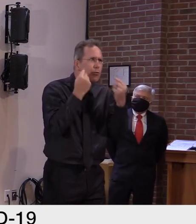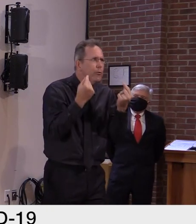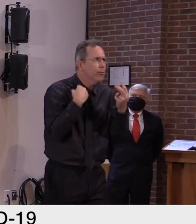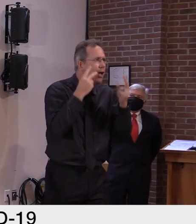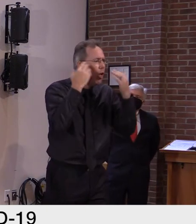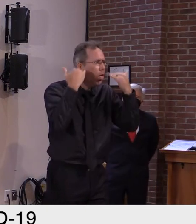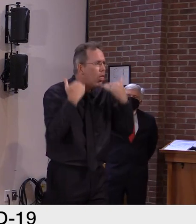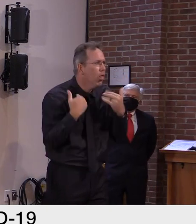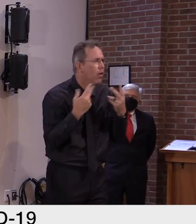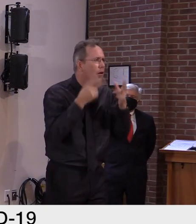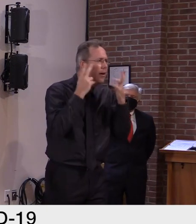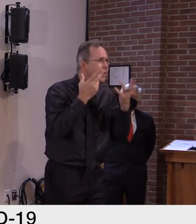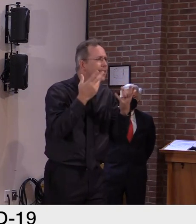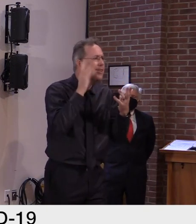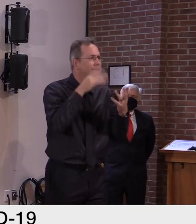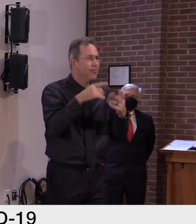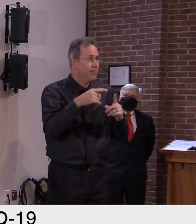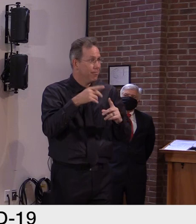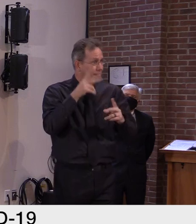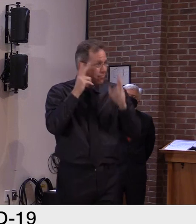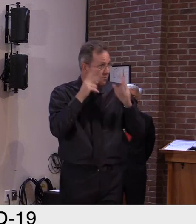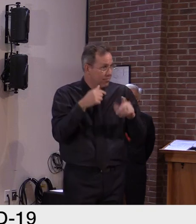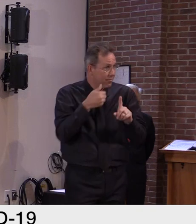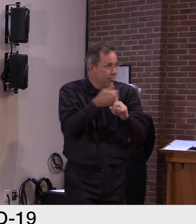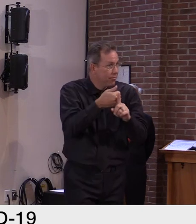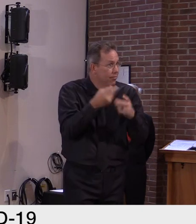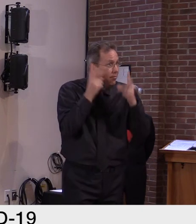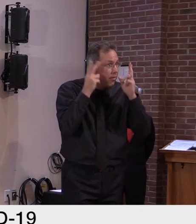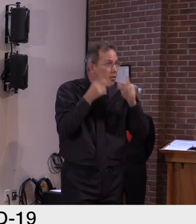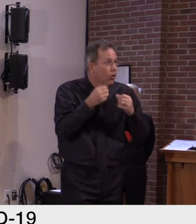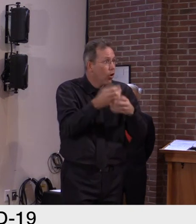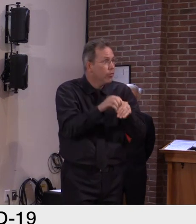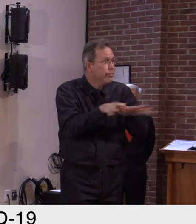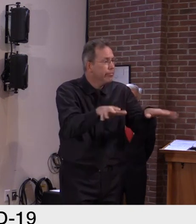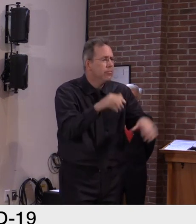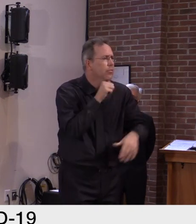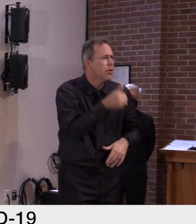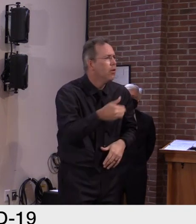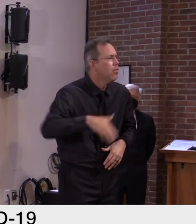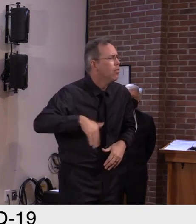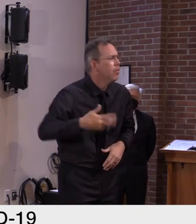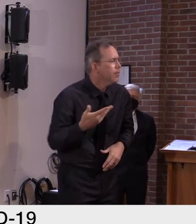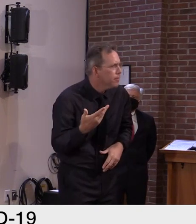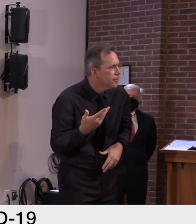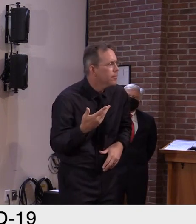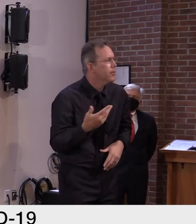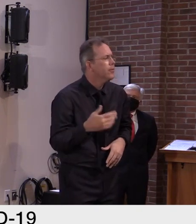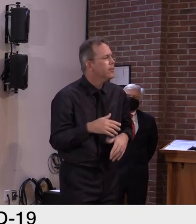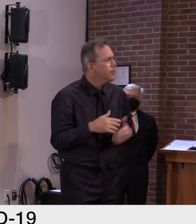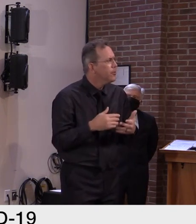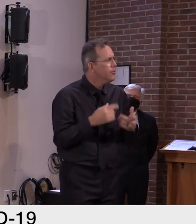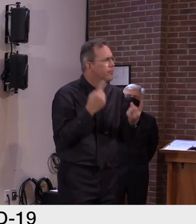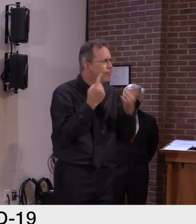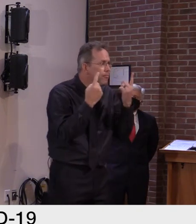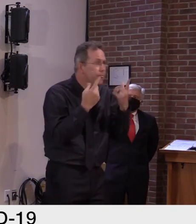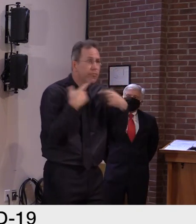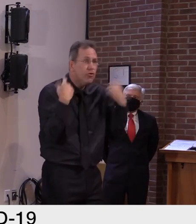salons and barbershops. That's not where it's happening. And what about gyms? We're not seeing